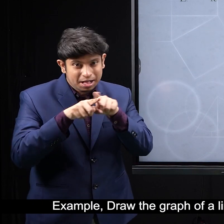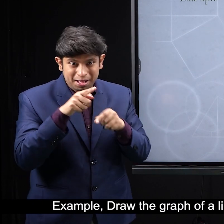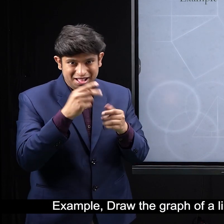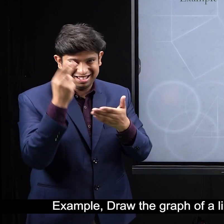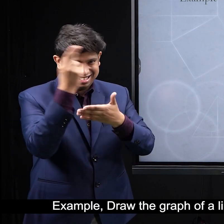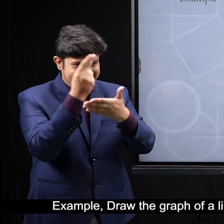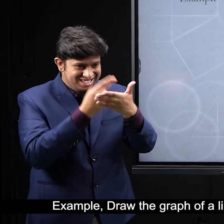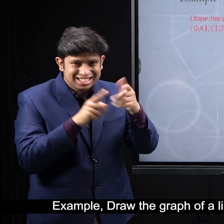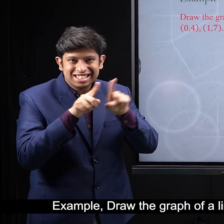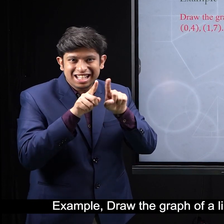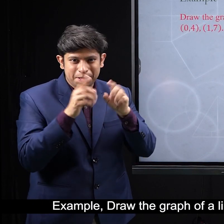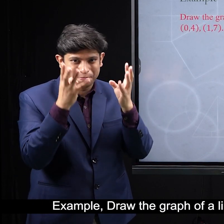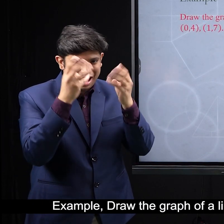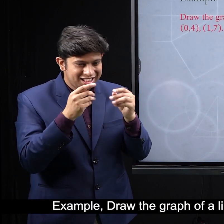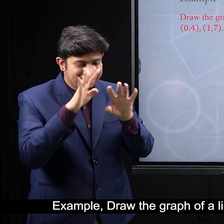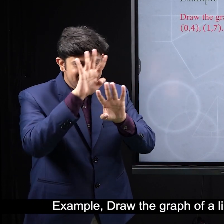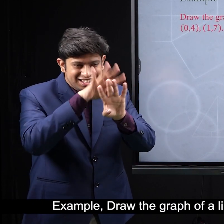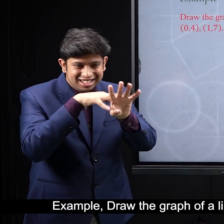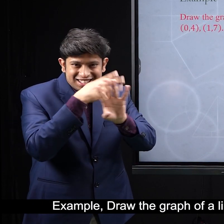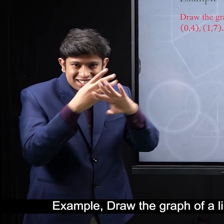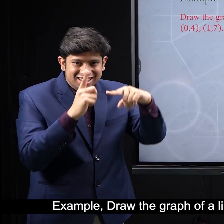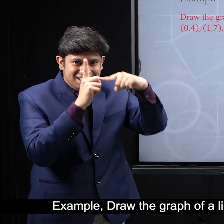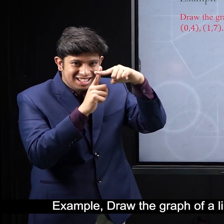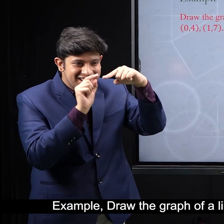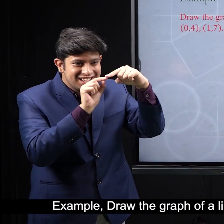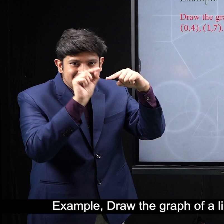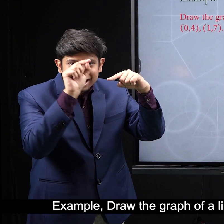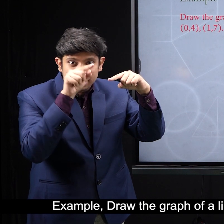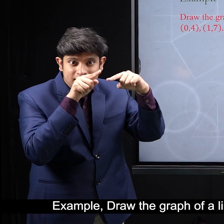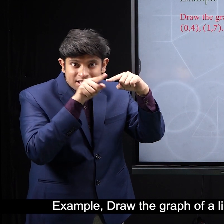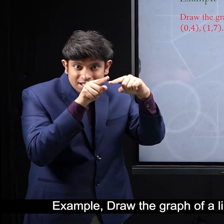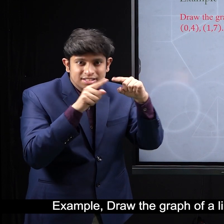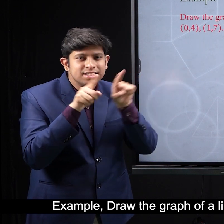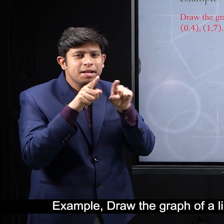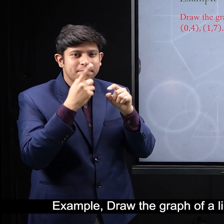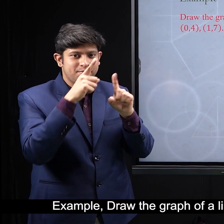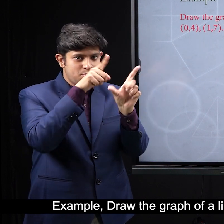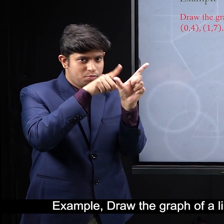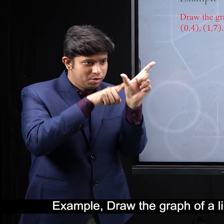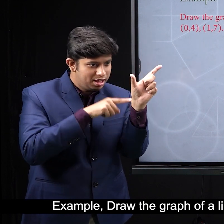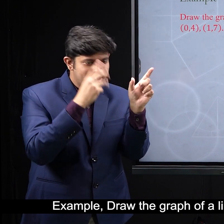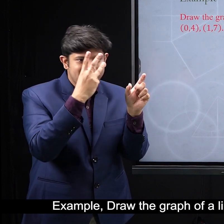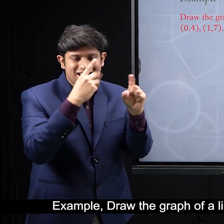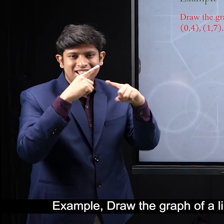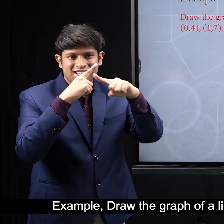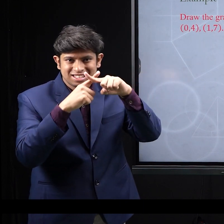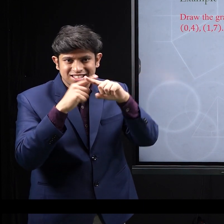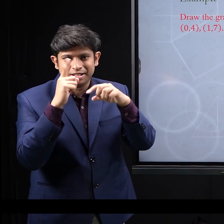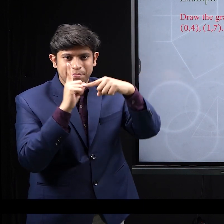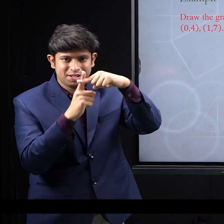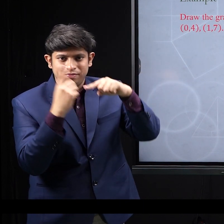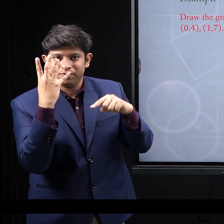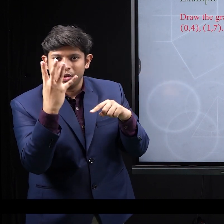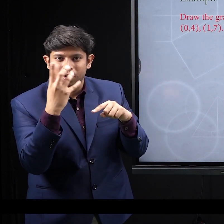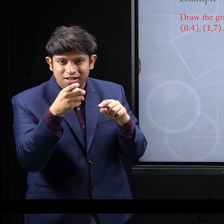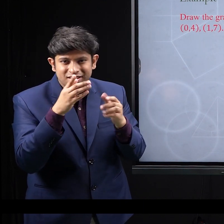Example, draw the graph of a linear polynomial y equal to 3x plus 4 passing through the points 0, 4 and